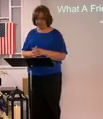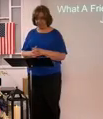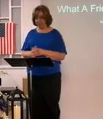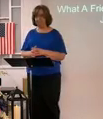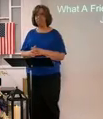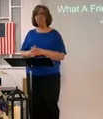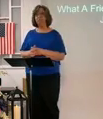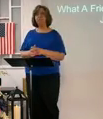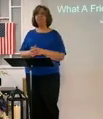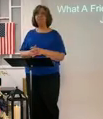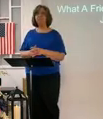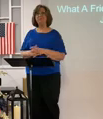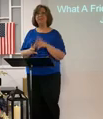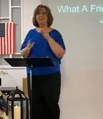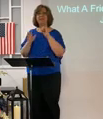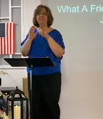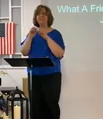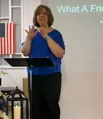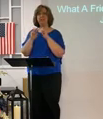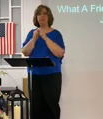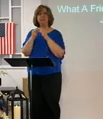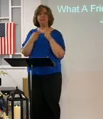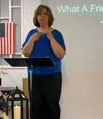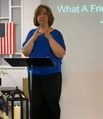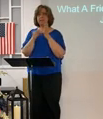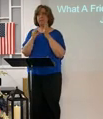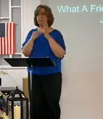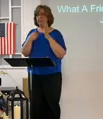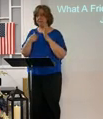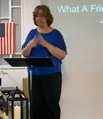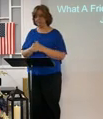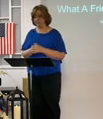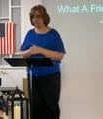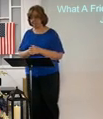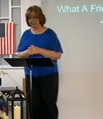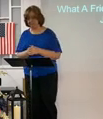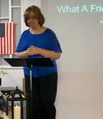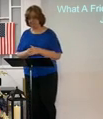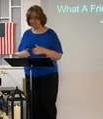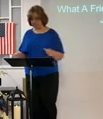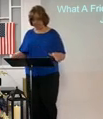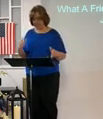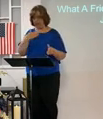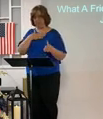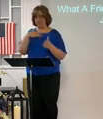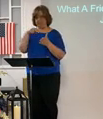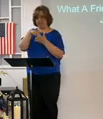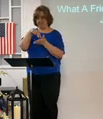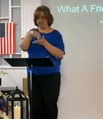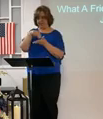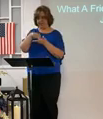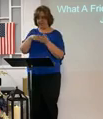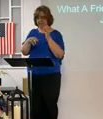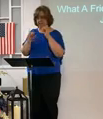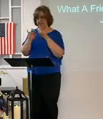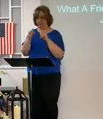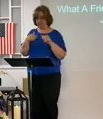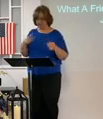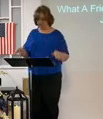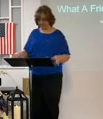So. Can join us in singing What a Friend We Have in Jesus. You can stand as we sing the